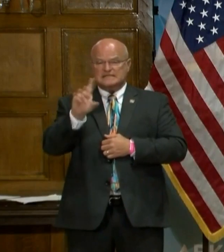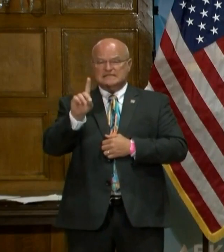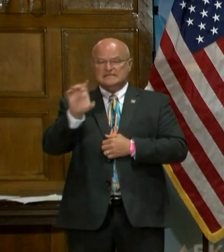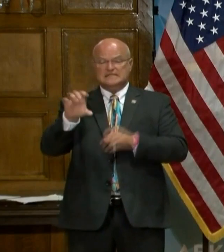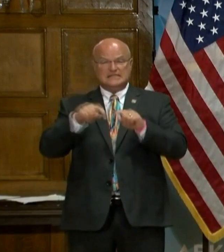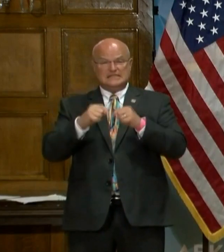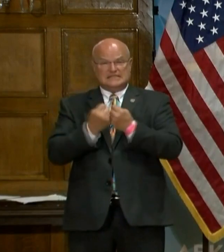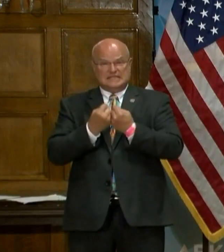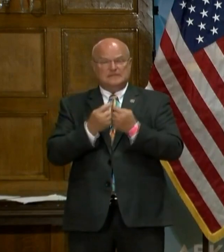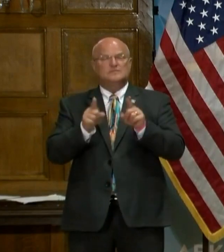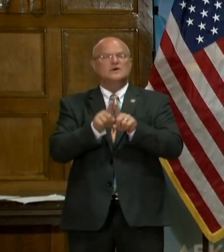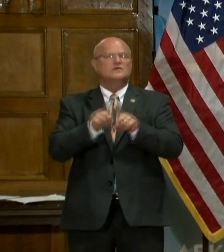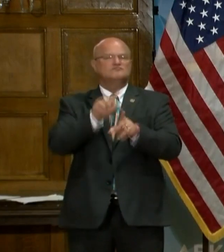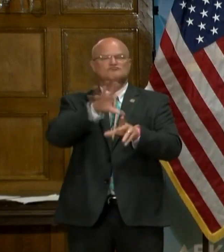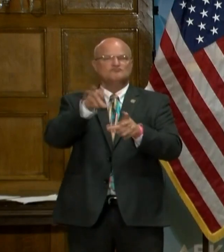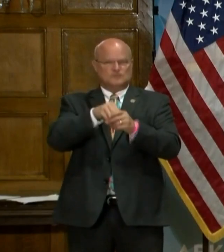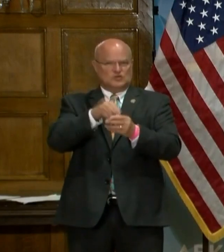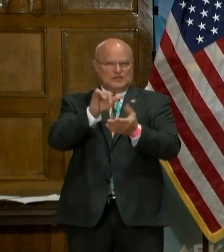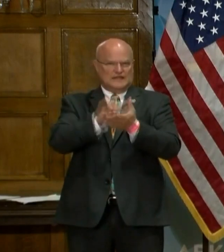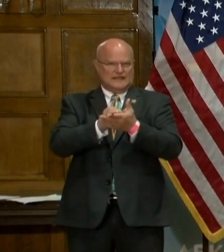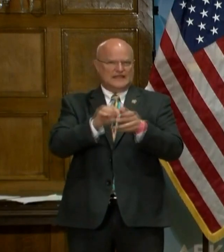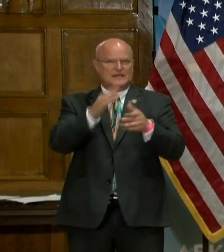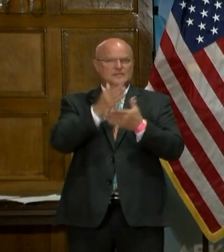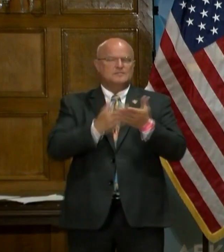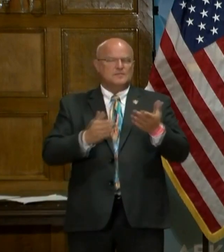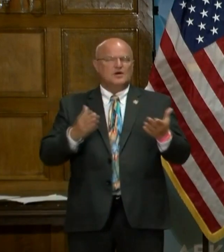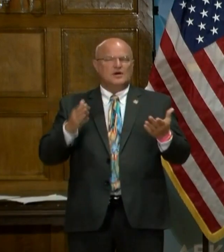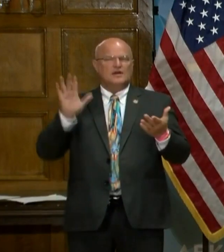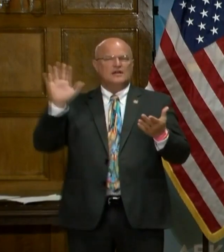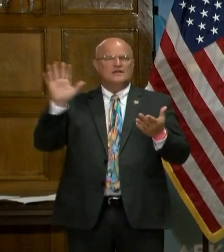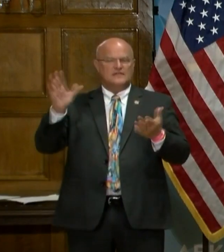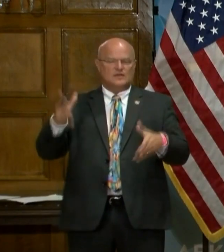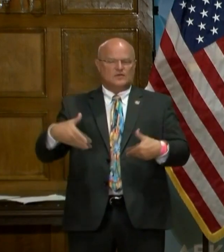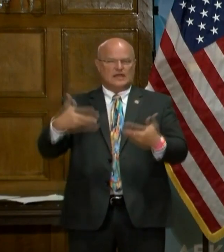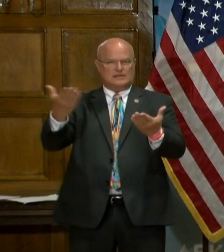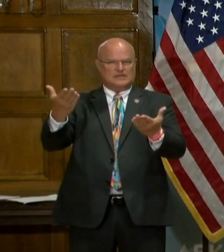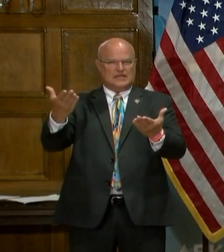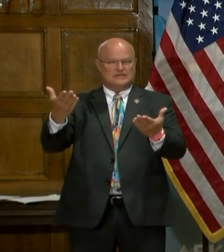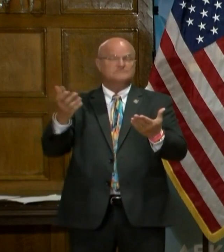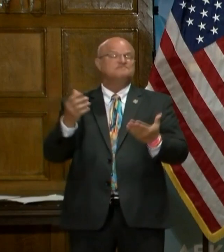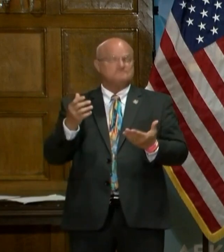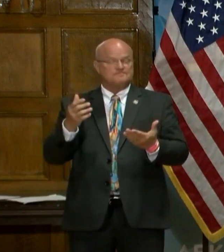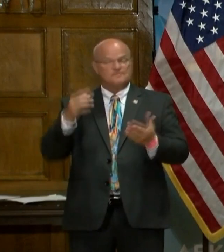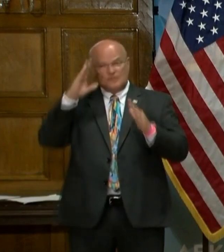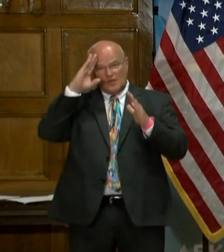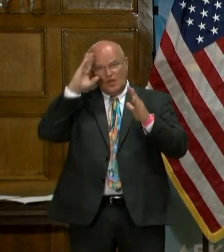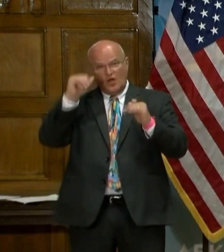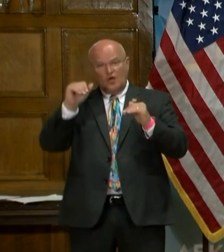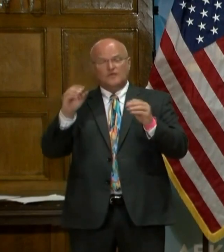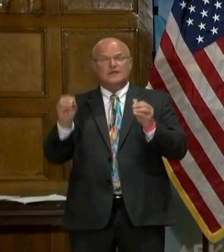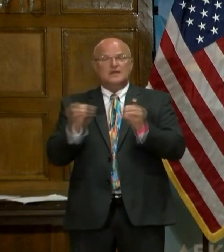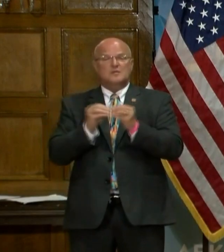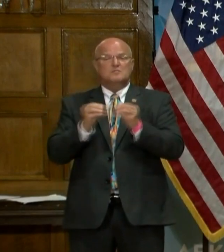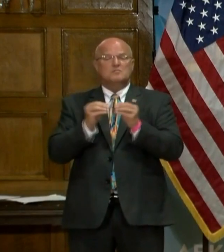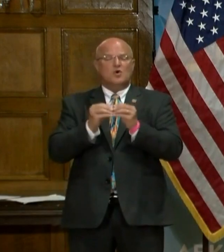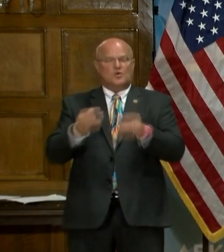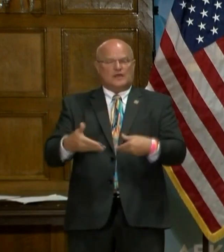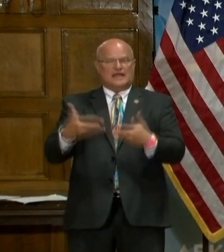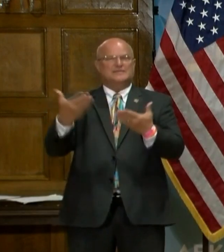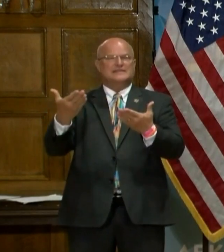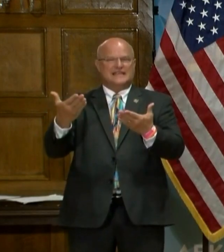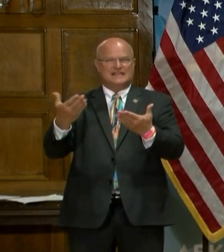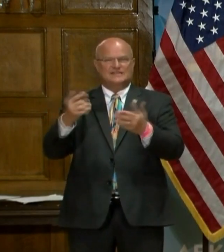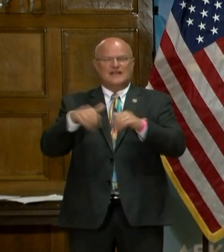team that's up there is also including that as part of their recommendations, and so hopefully we'll have even additional